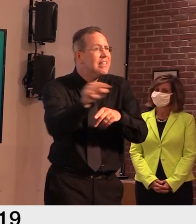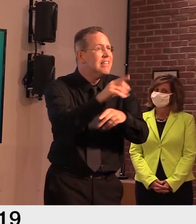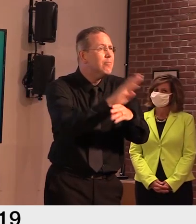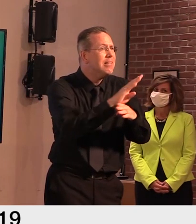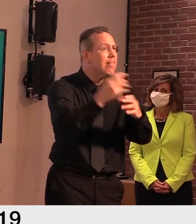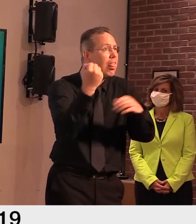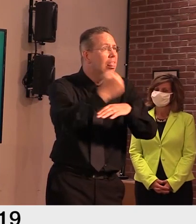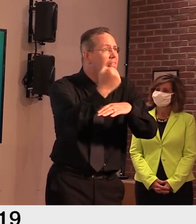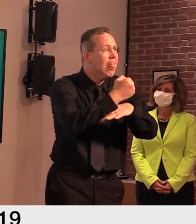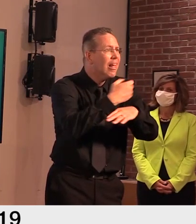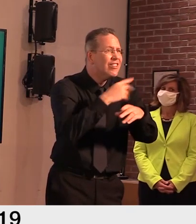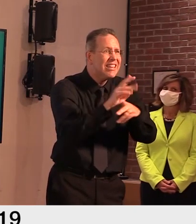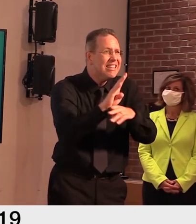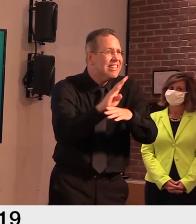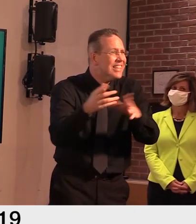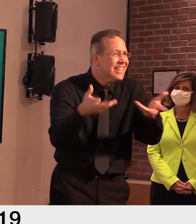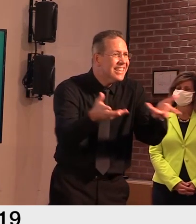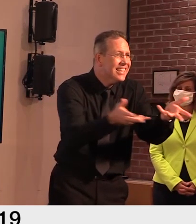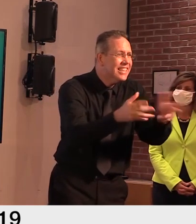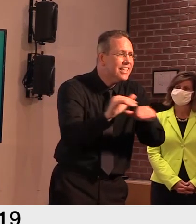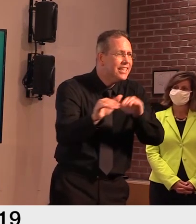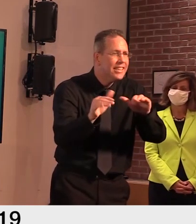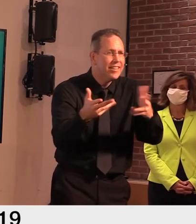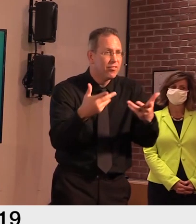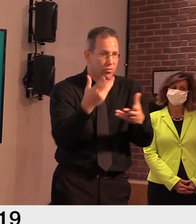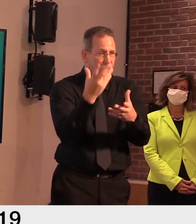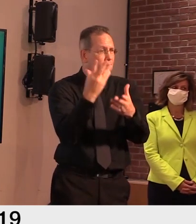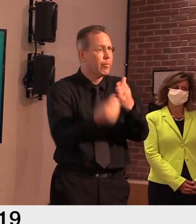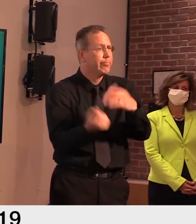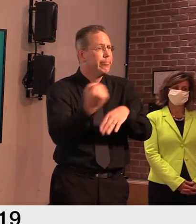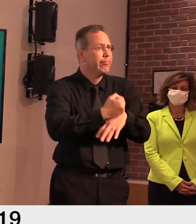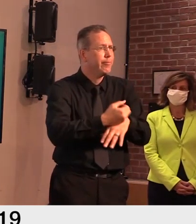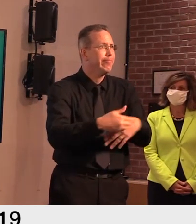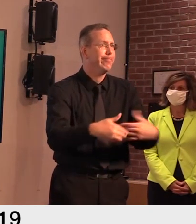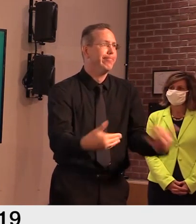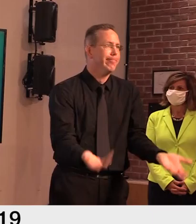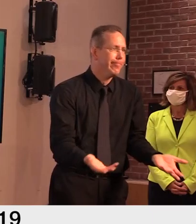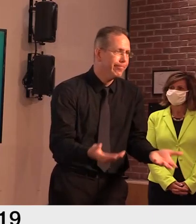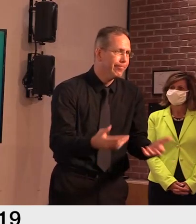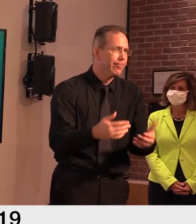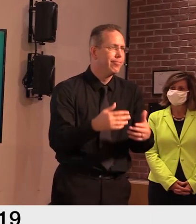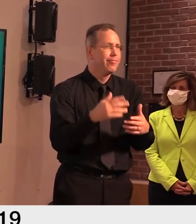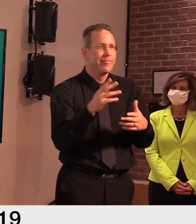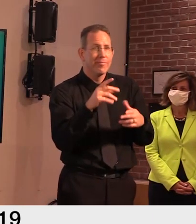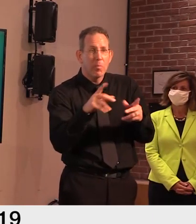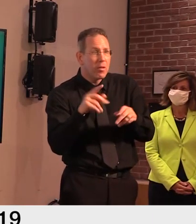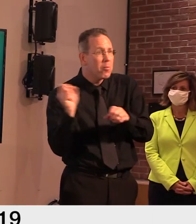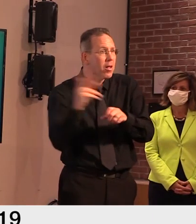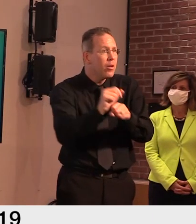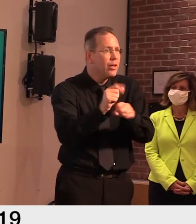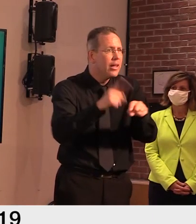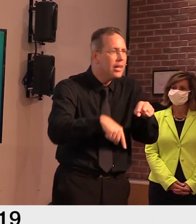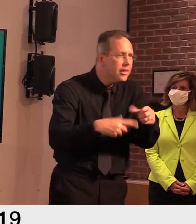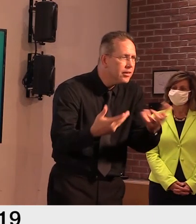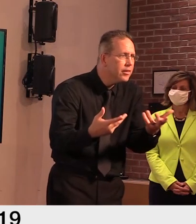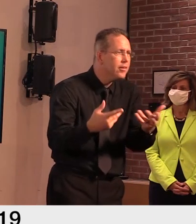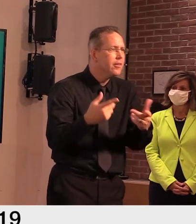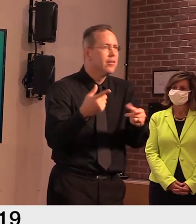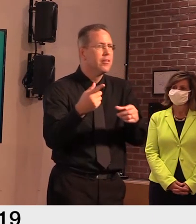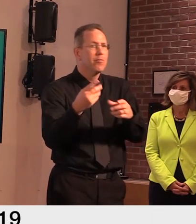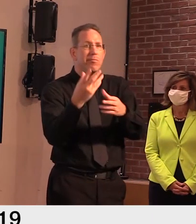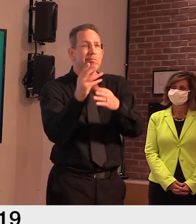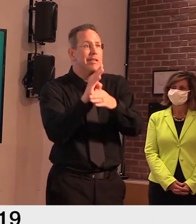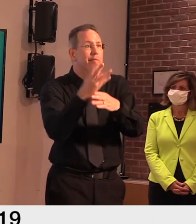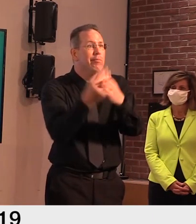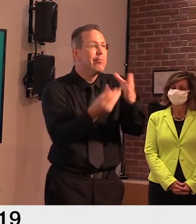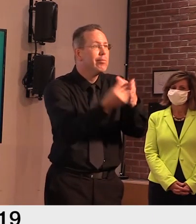We still have a long ways to go, and I'm very concerned, as I stated earlier, that if we don't help those